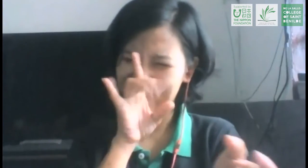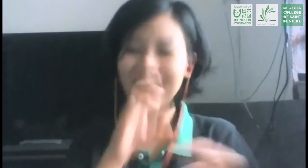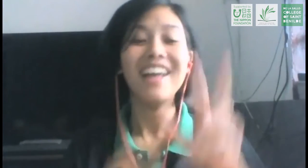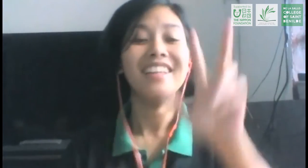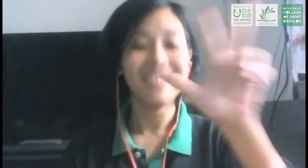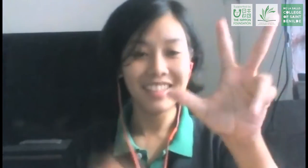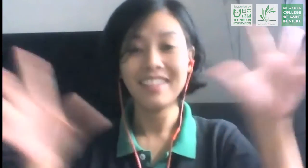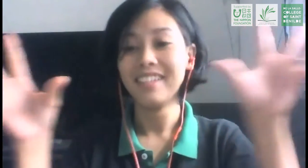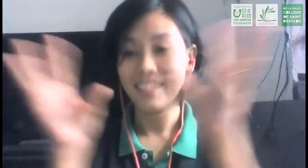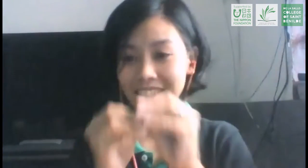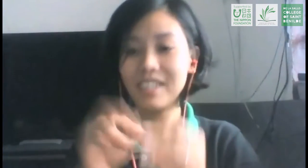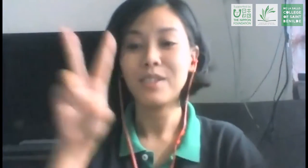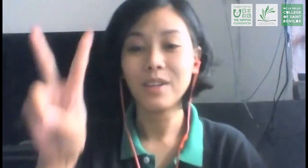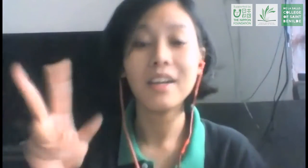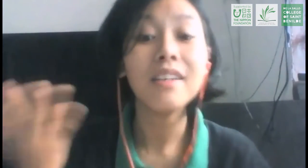three is